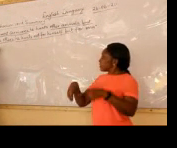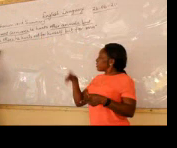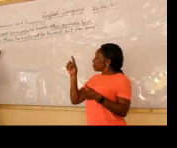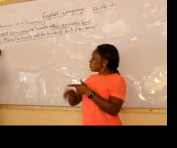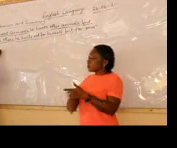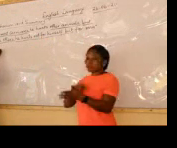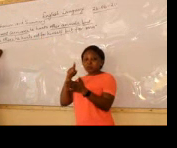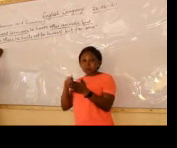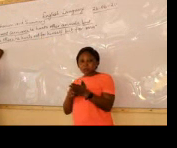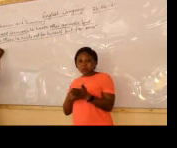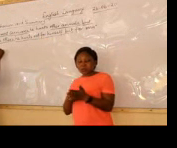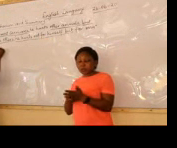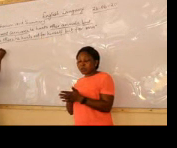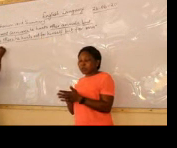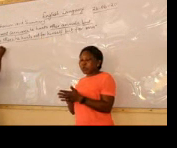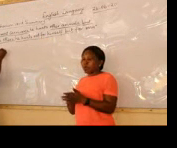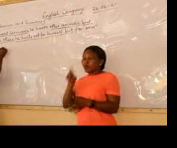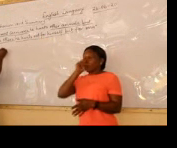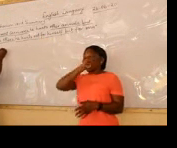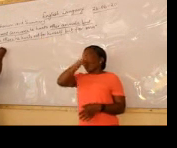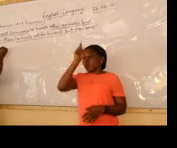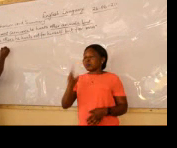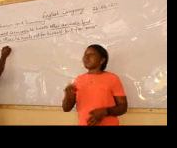he hunts